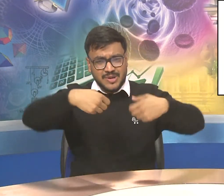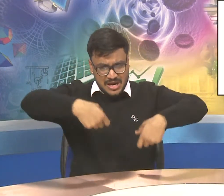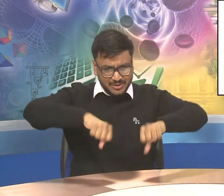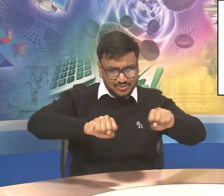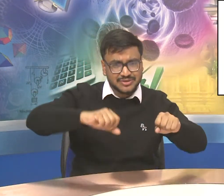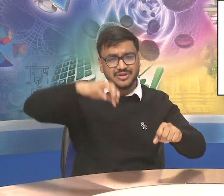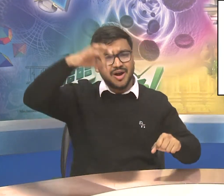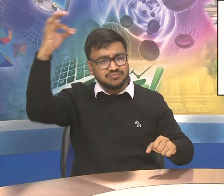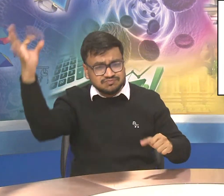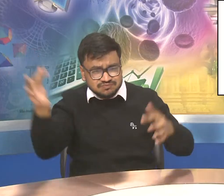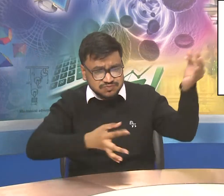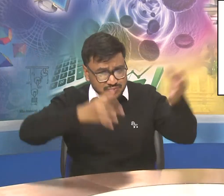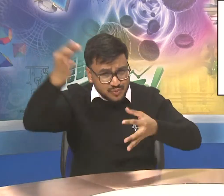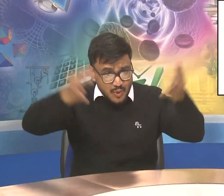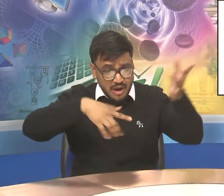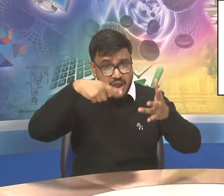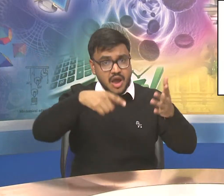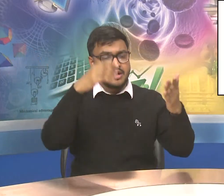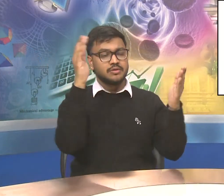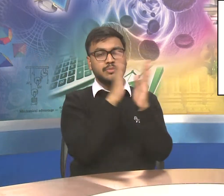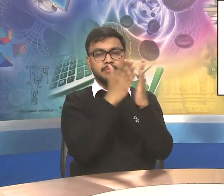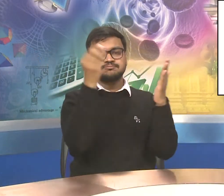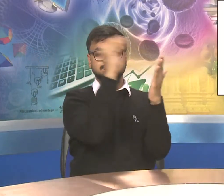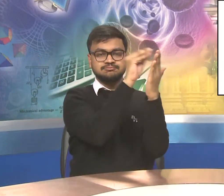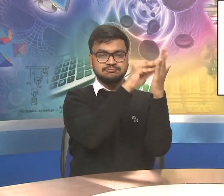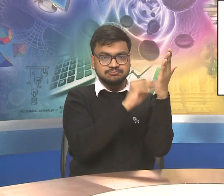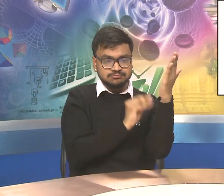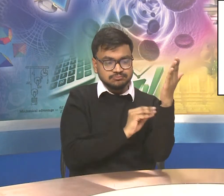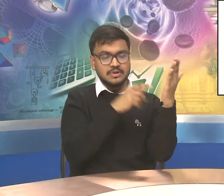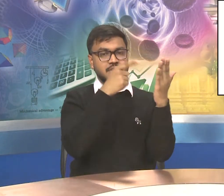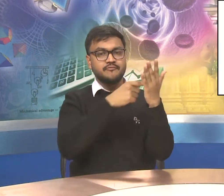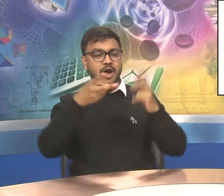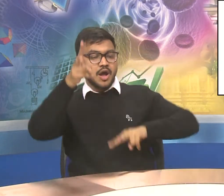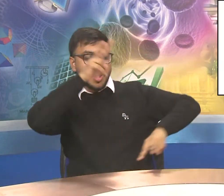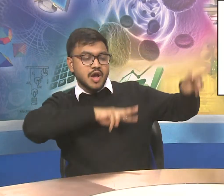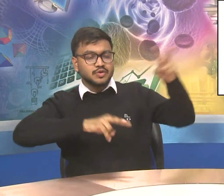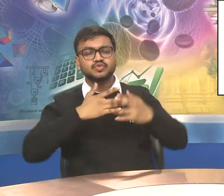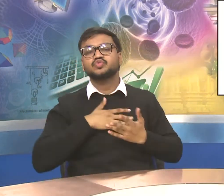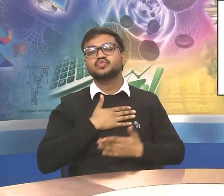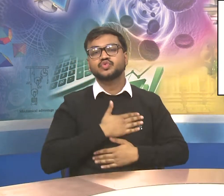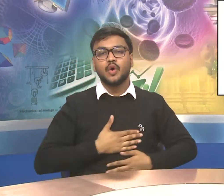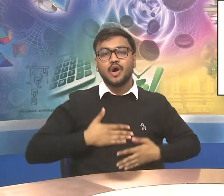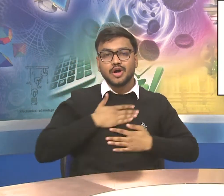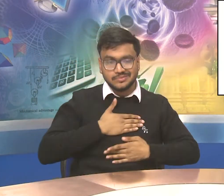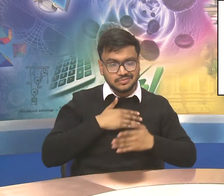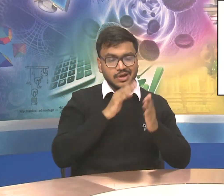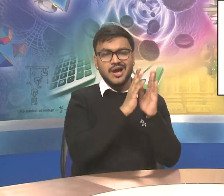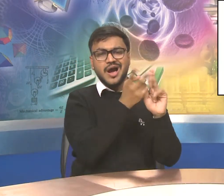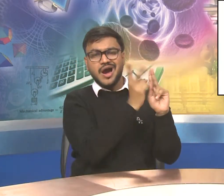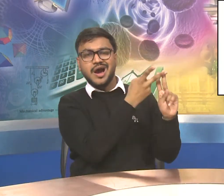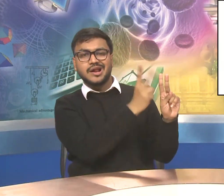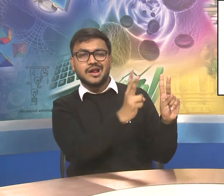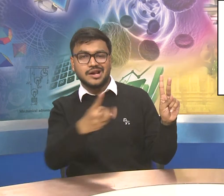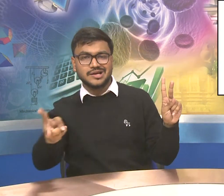of topics, context with the actual pictures in it, and you can